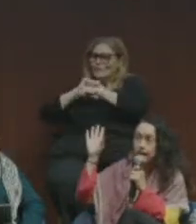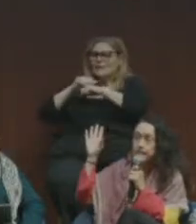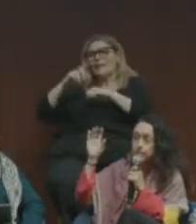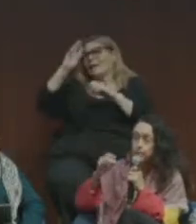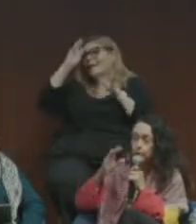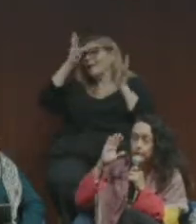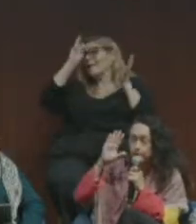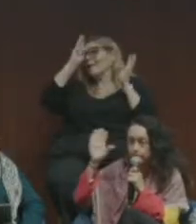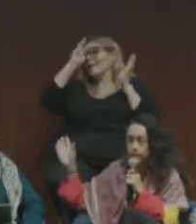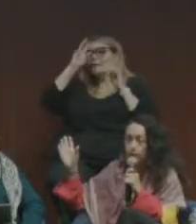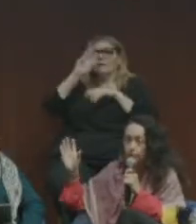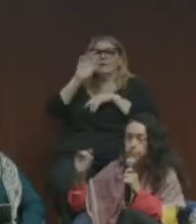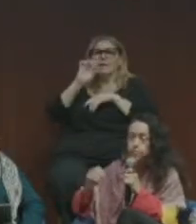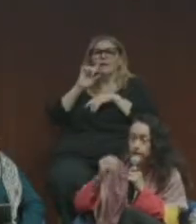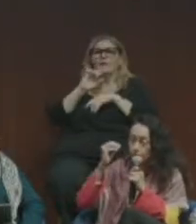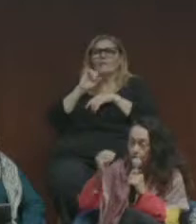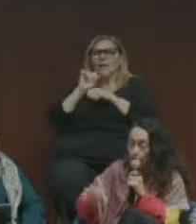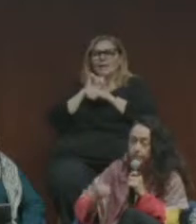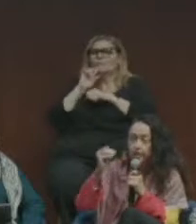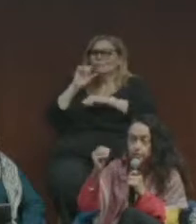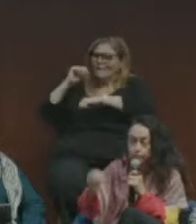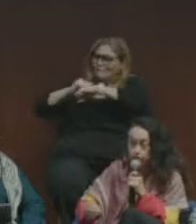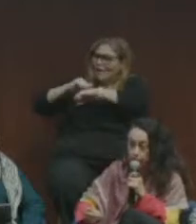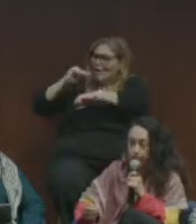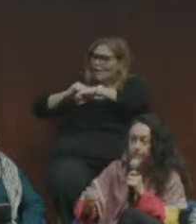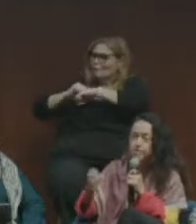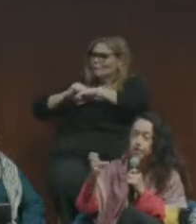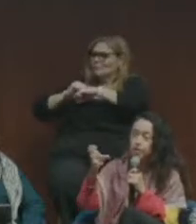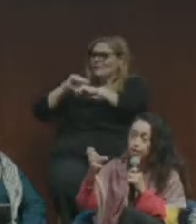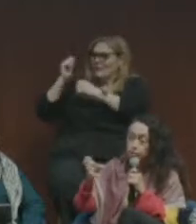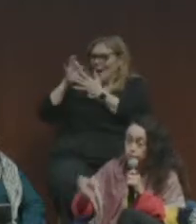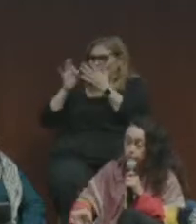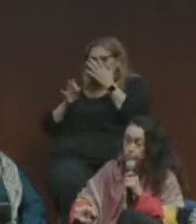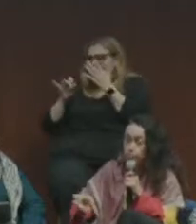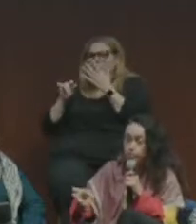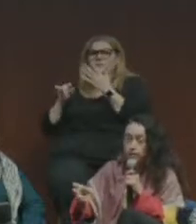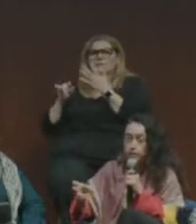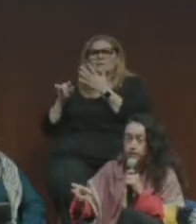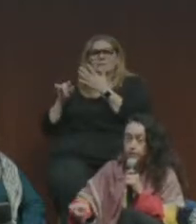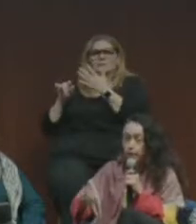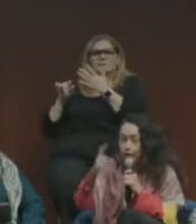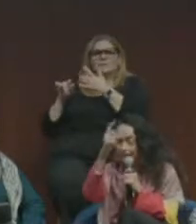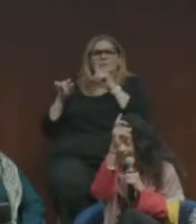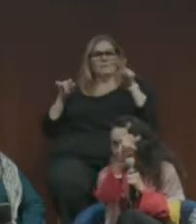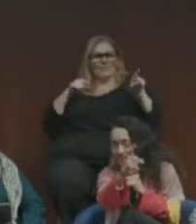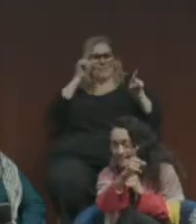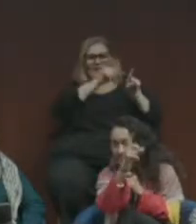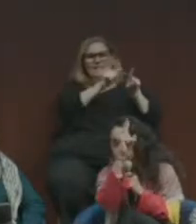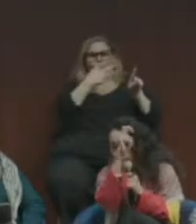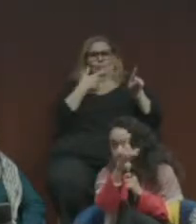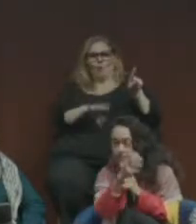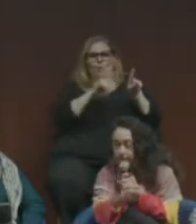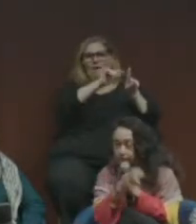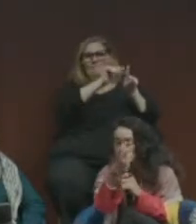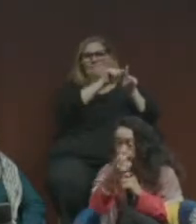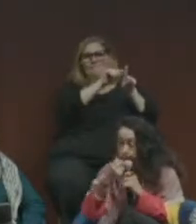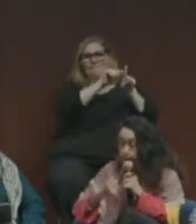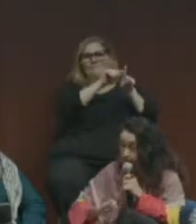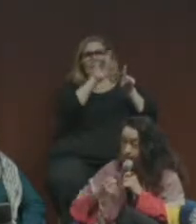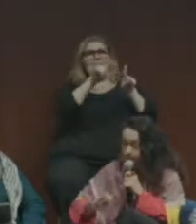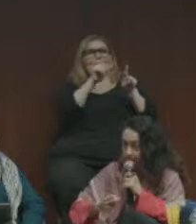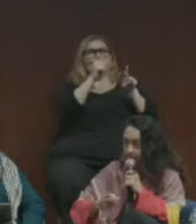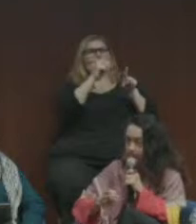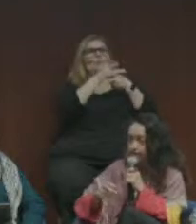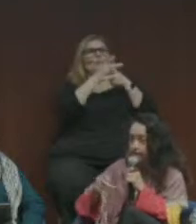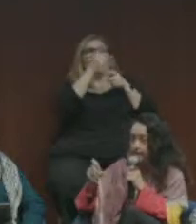our heads or hippie communes, but concrete alternatives to what the supposed care from